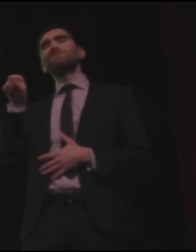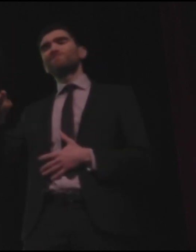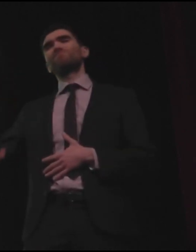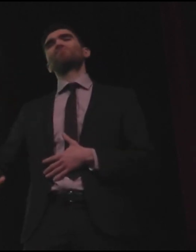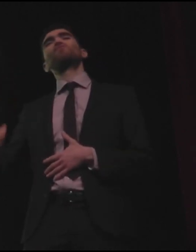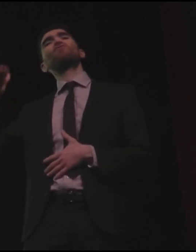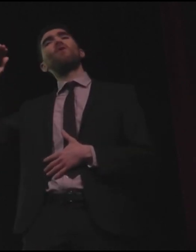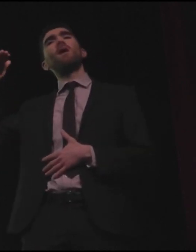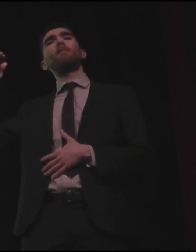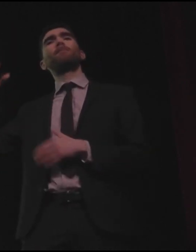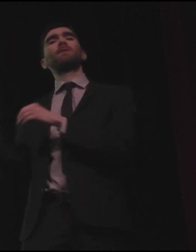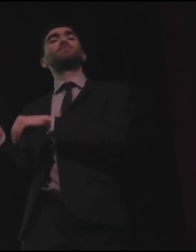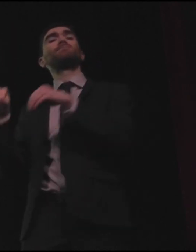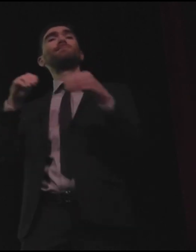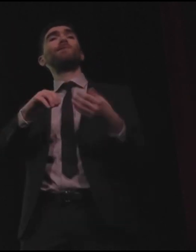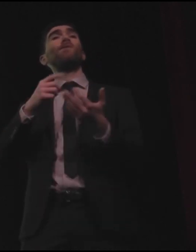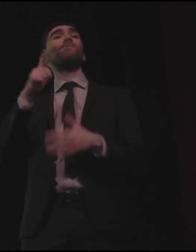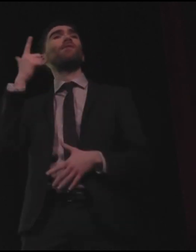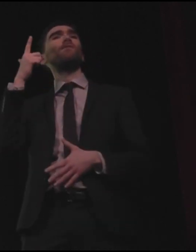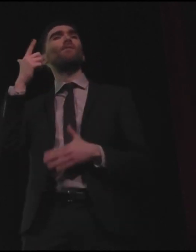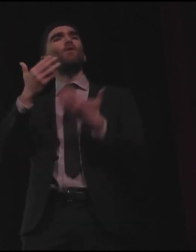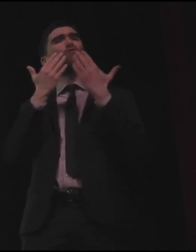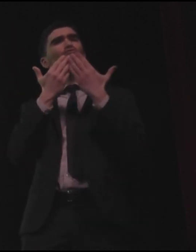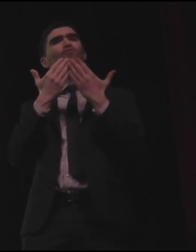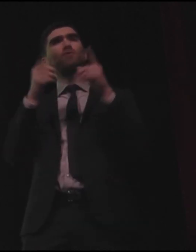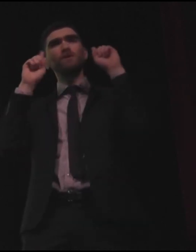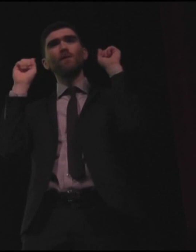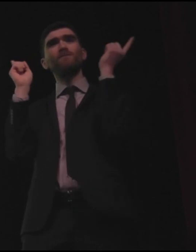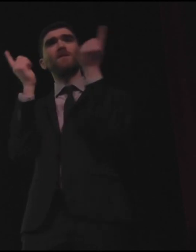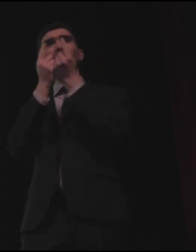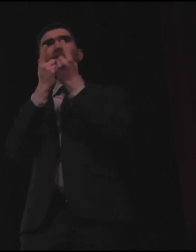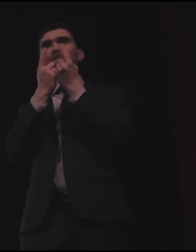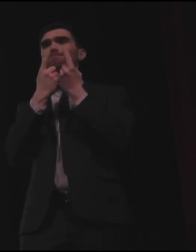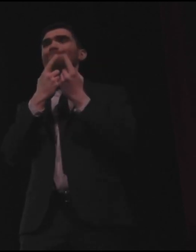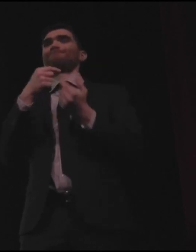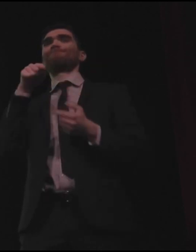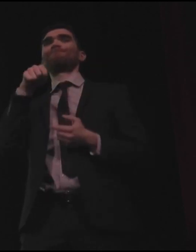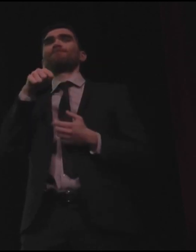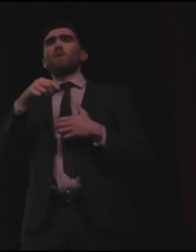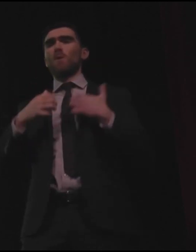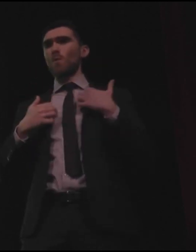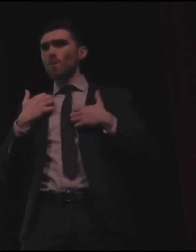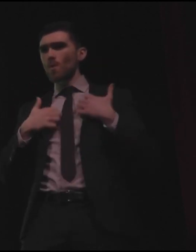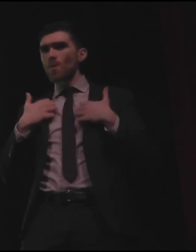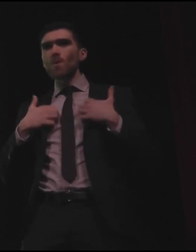my passion for environmental and social justice was truly formed.